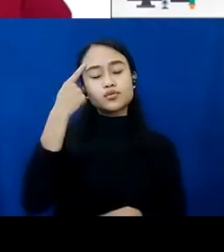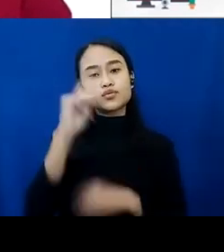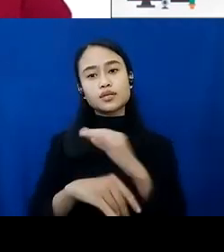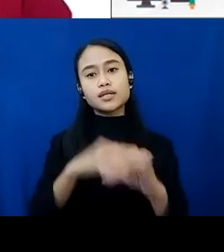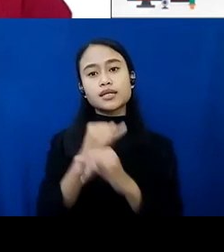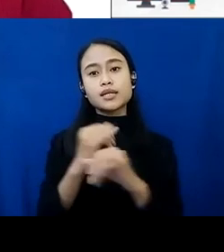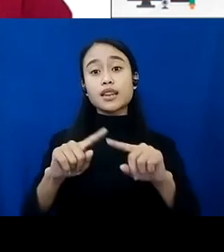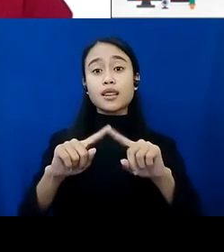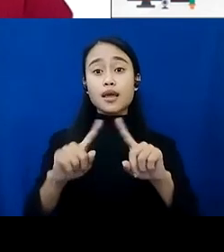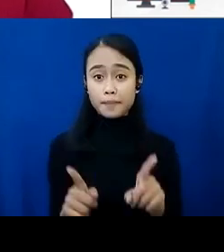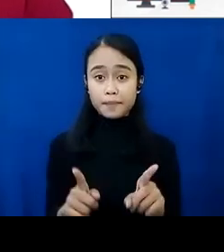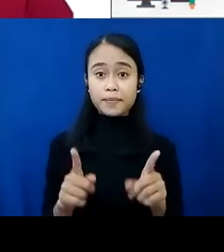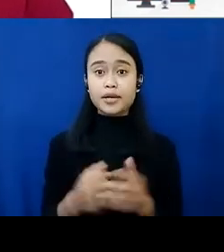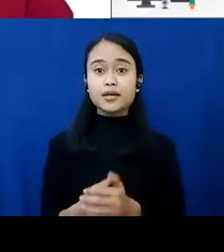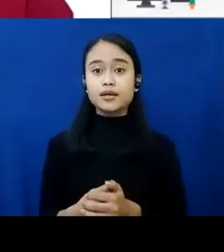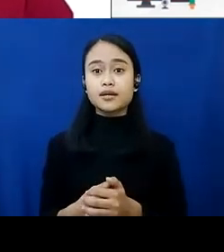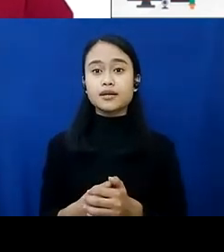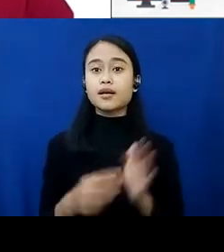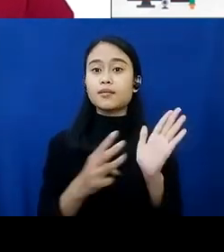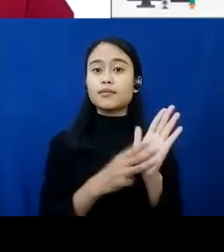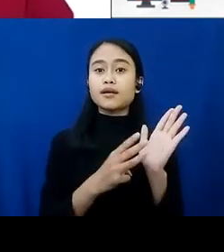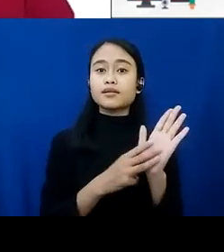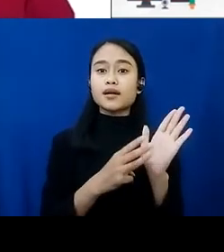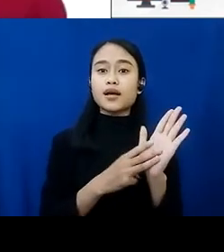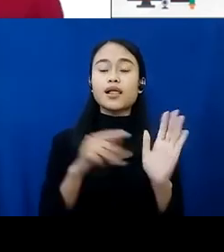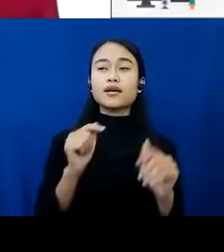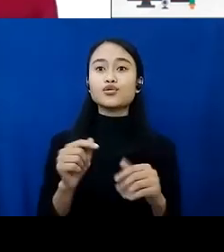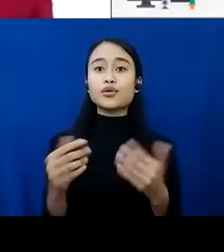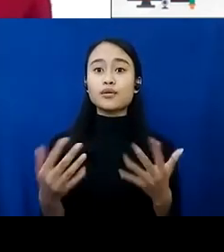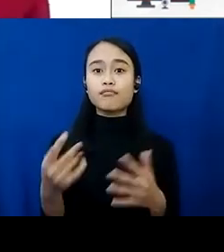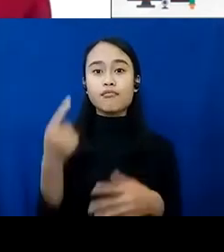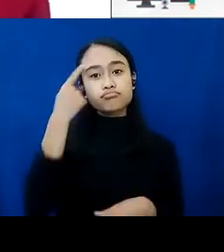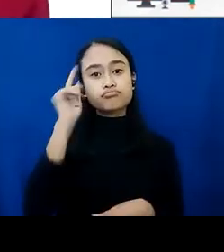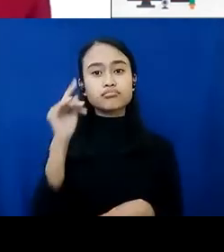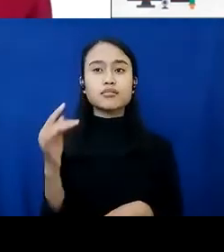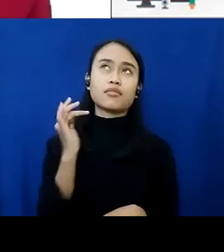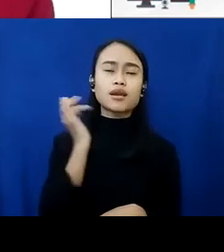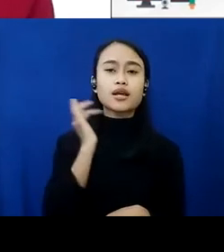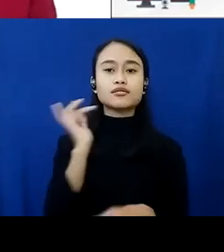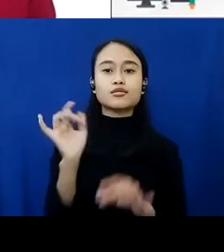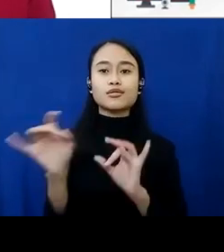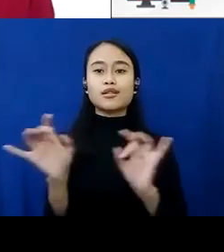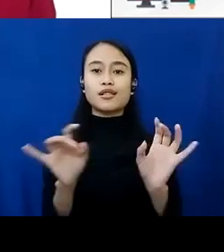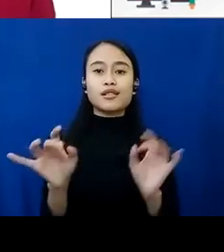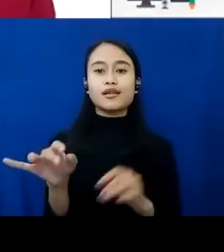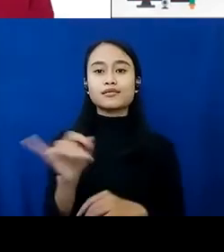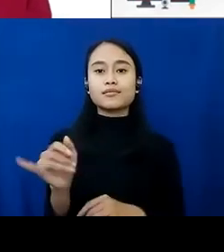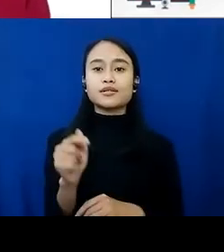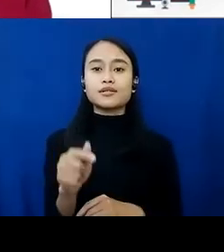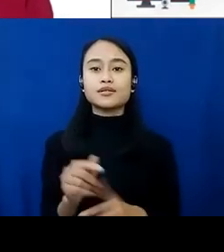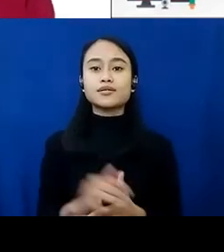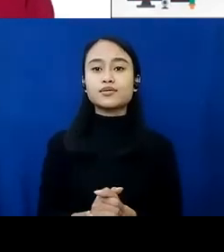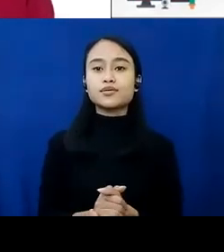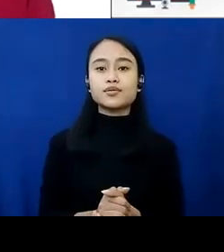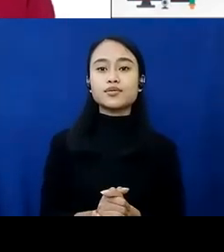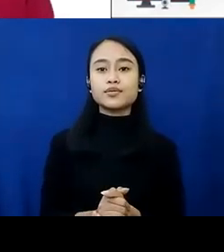when there's a problem or a risk or a breach of something there aren't a lot of people around to go